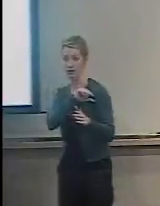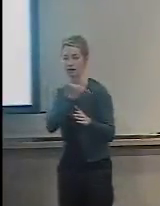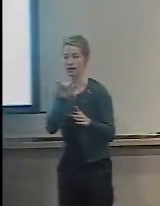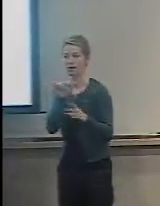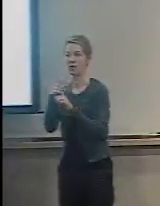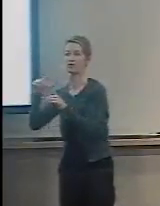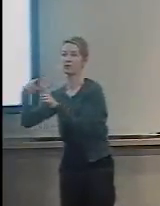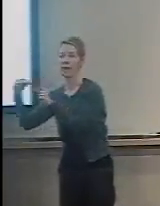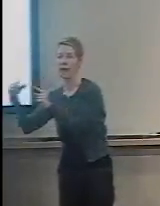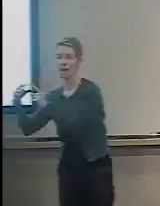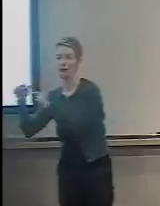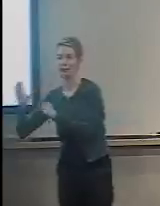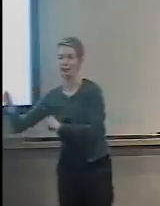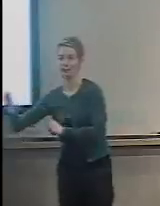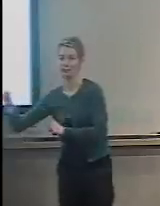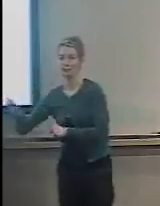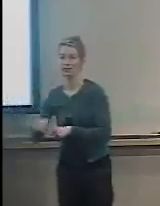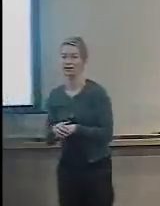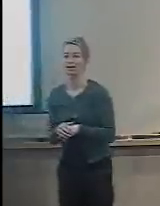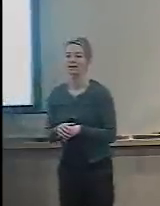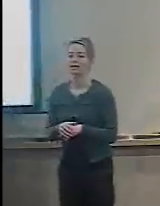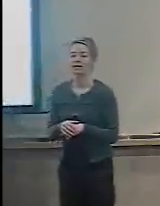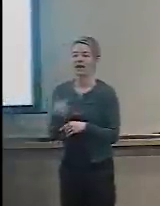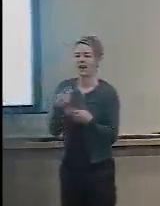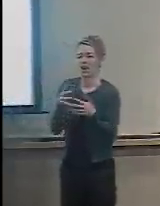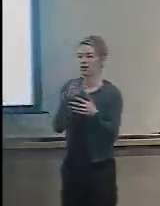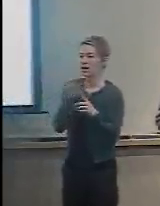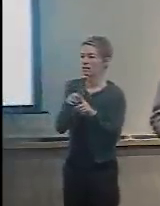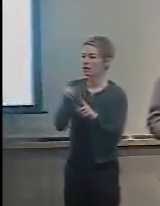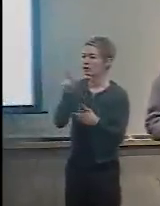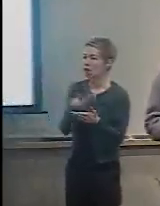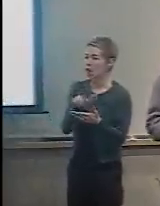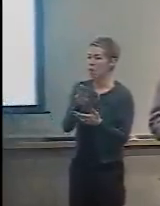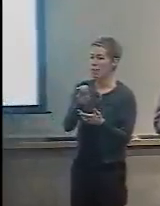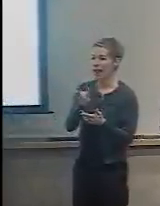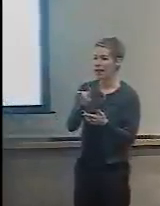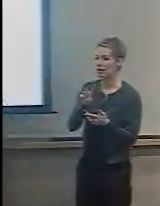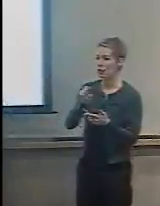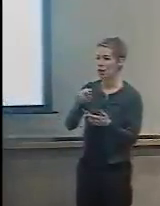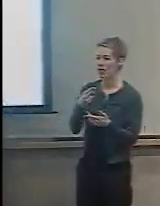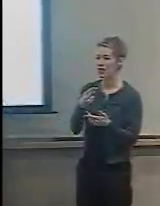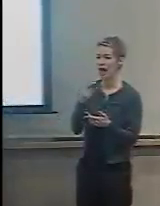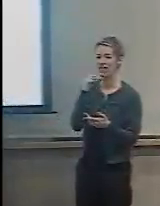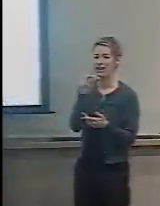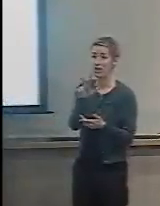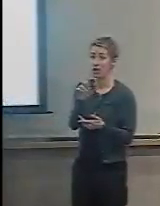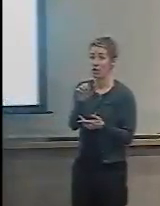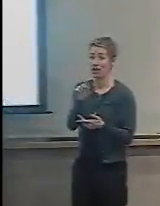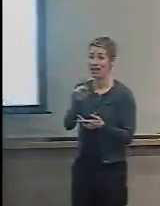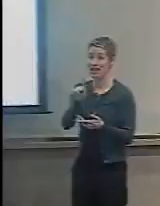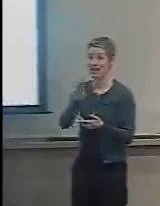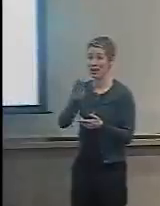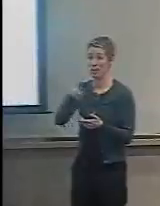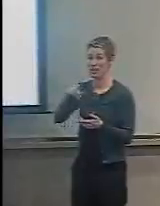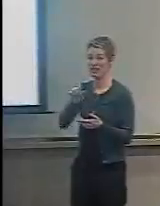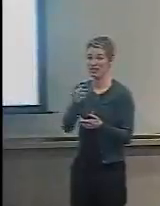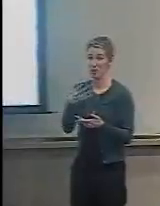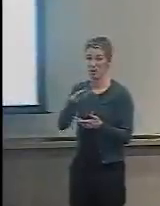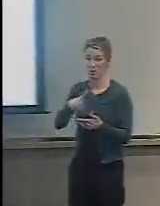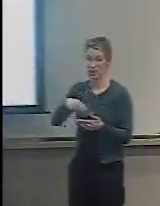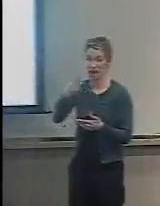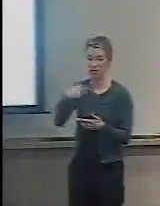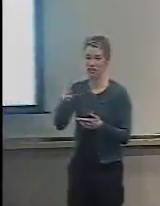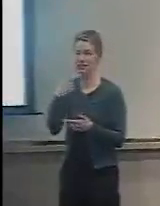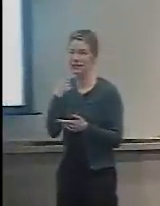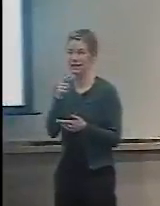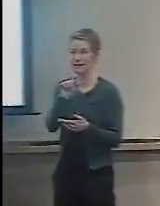that. And I already mentioned this low bandwidth. 30 kilobits is probably even high. We probably should say 10 to